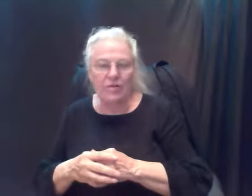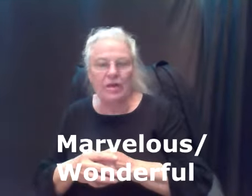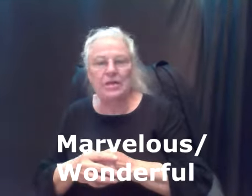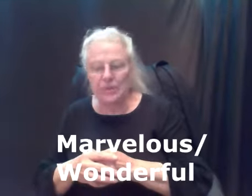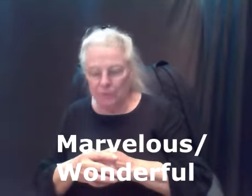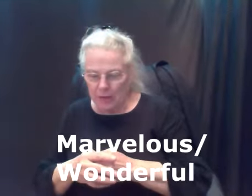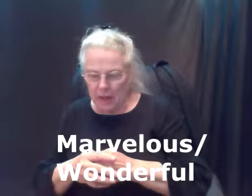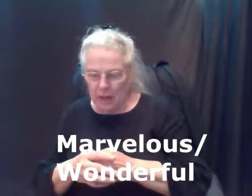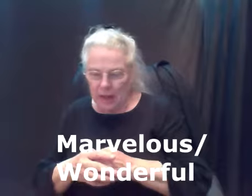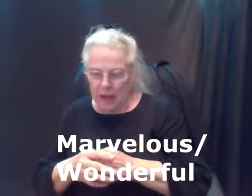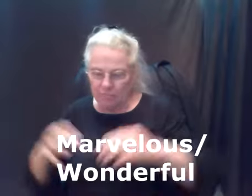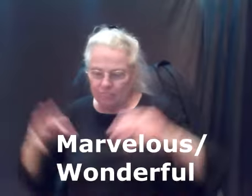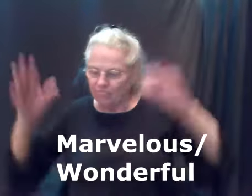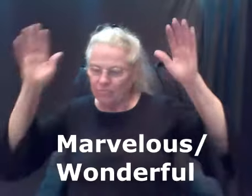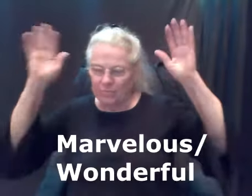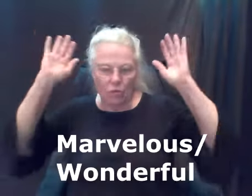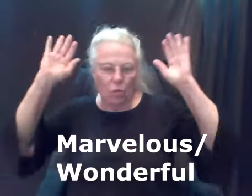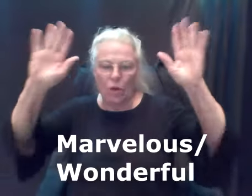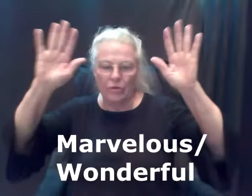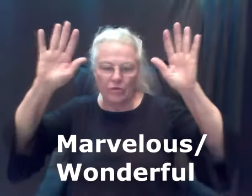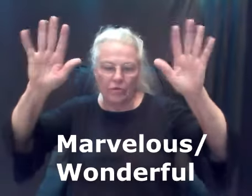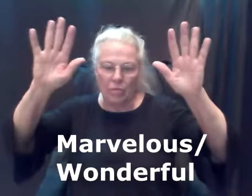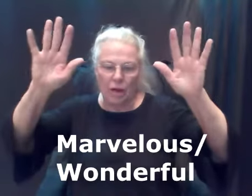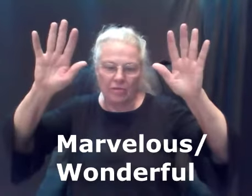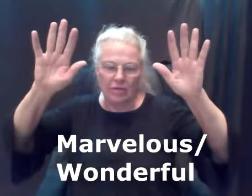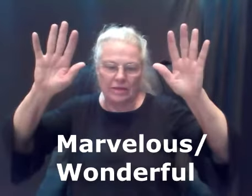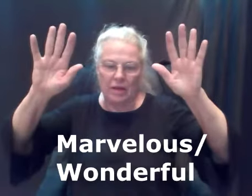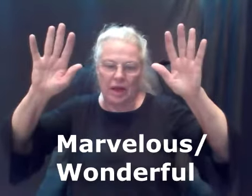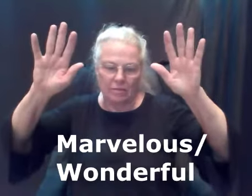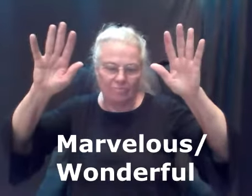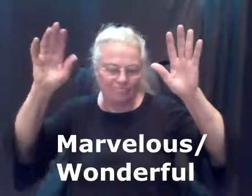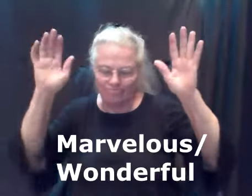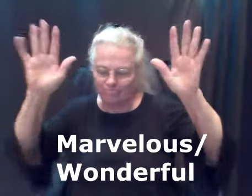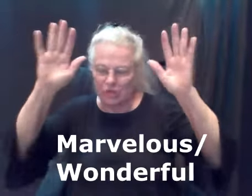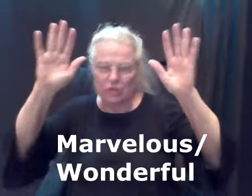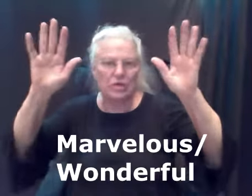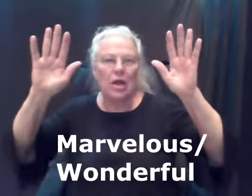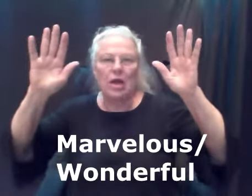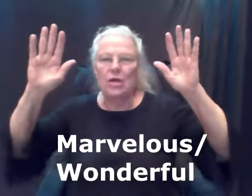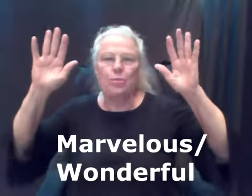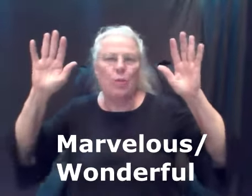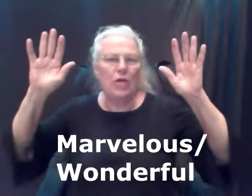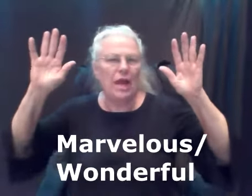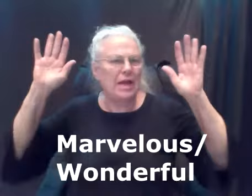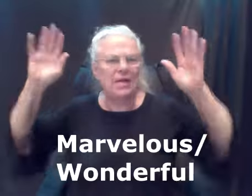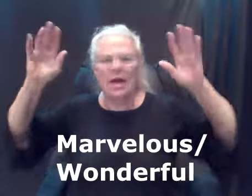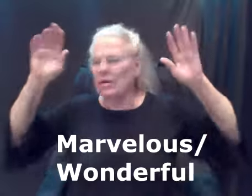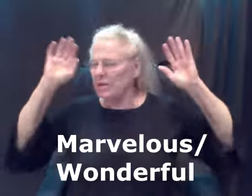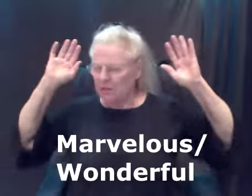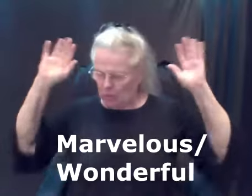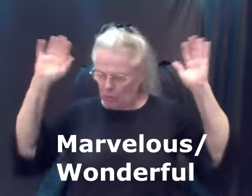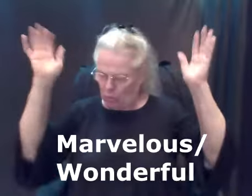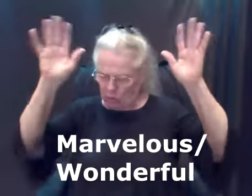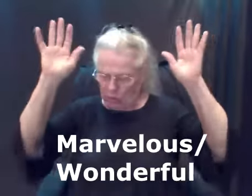Marvelous, um, wonderful, marvelous. Just both hands out. It's just like, whoa, look